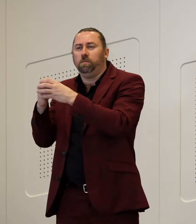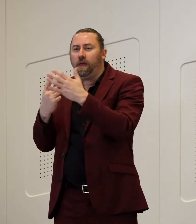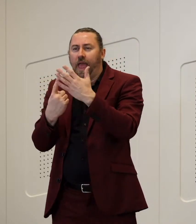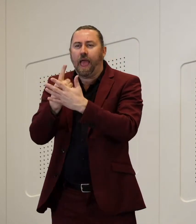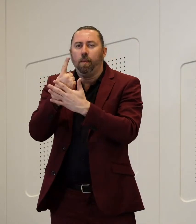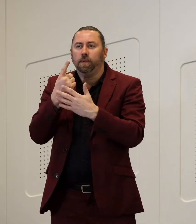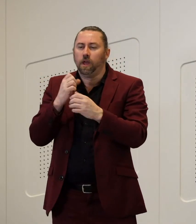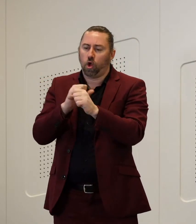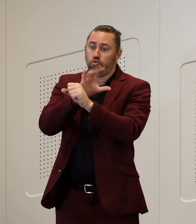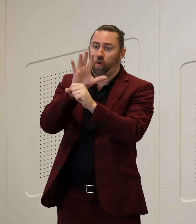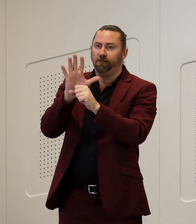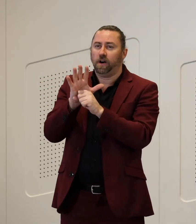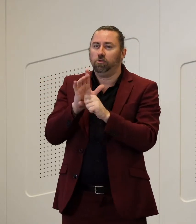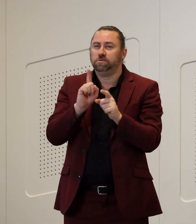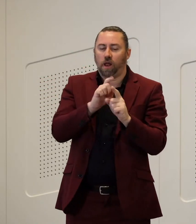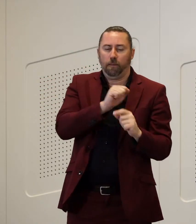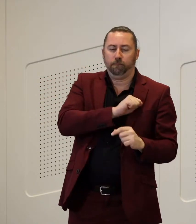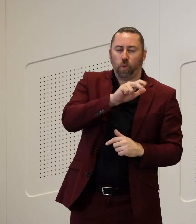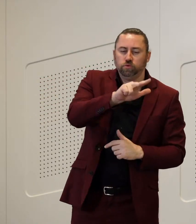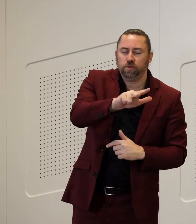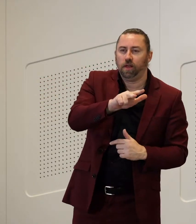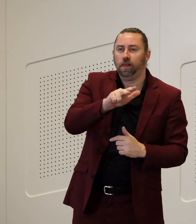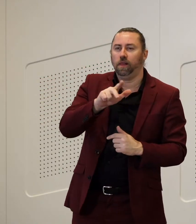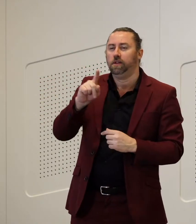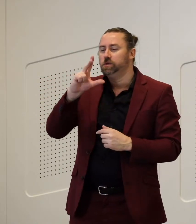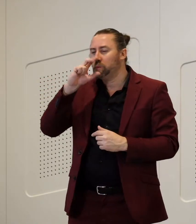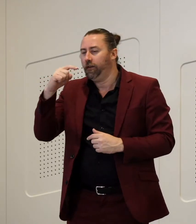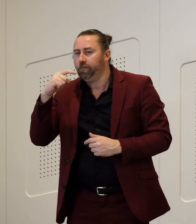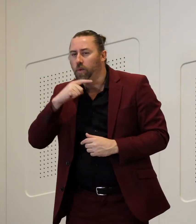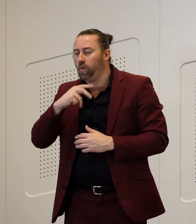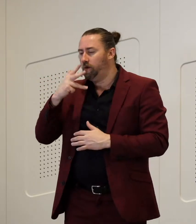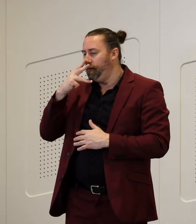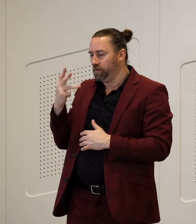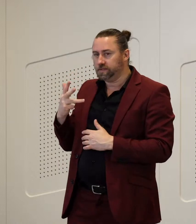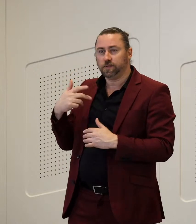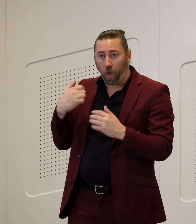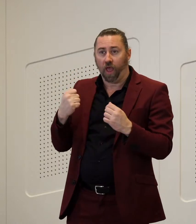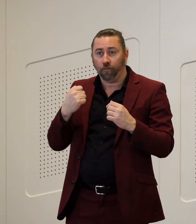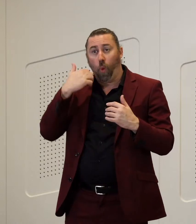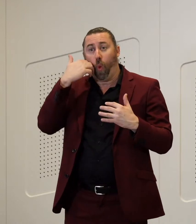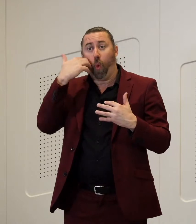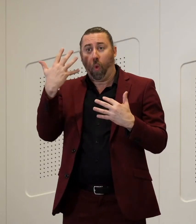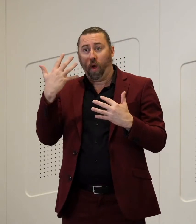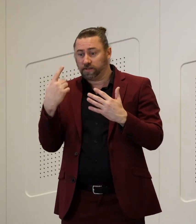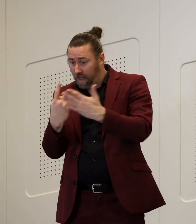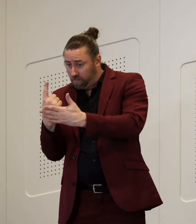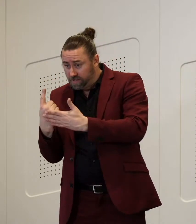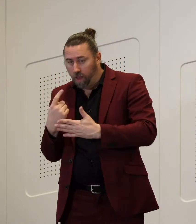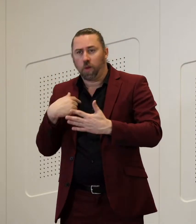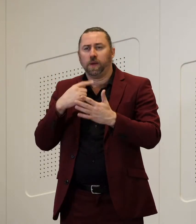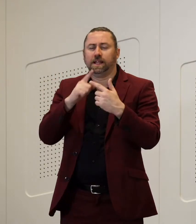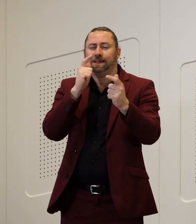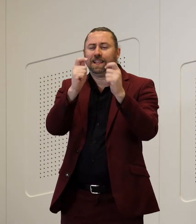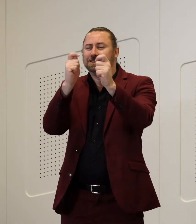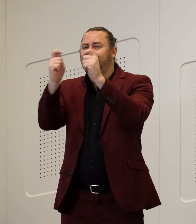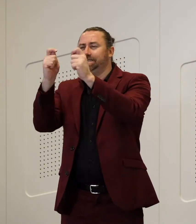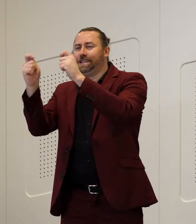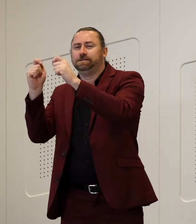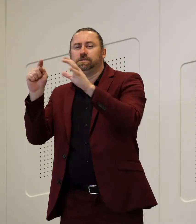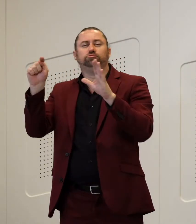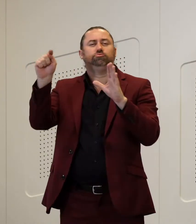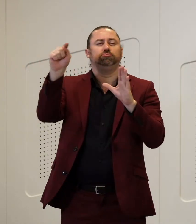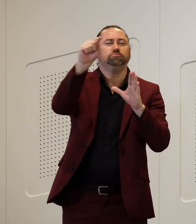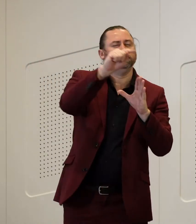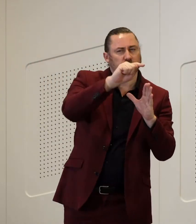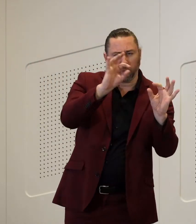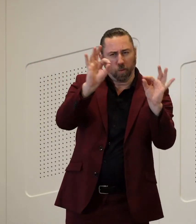reasonably comfortable that we've not seen other unlinked cases out there that might be related to this flight attendant. So I